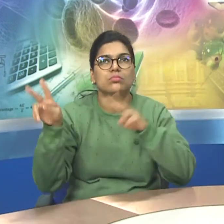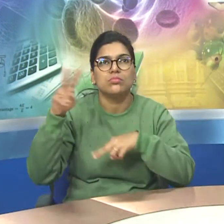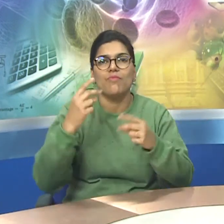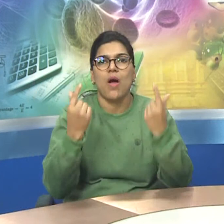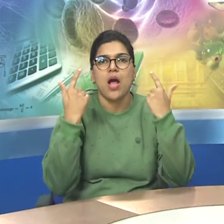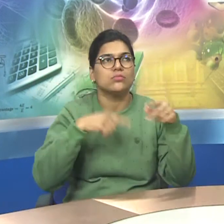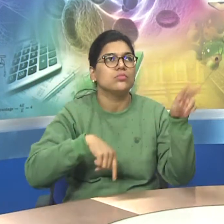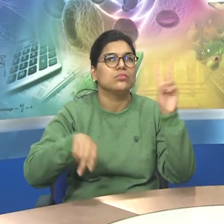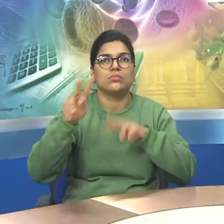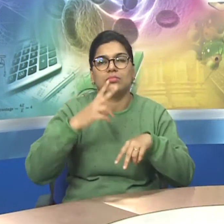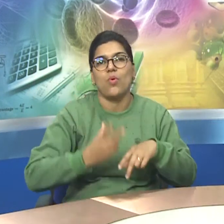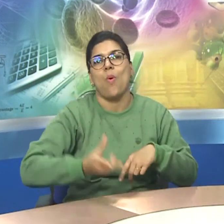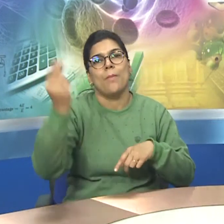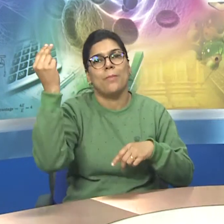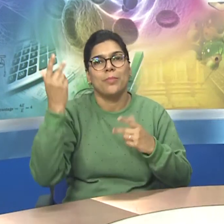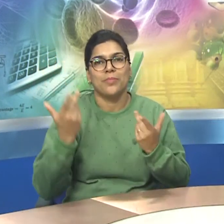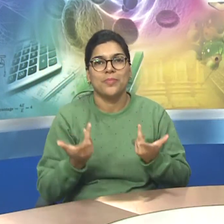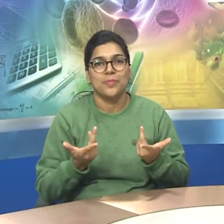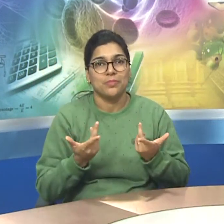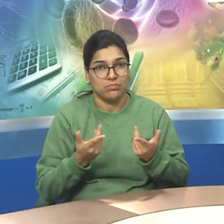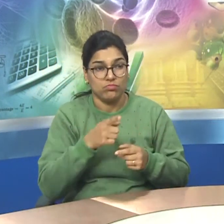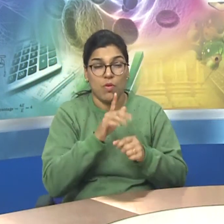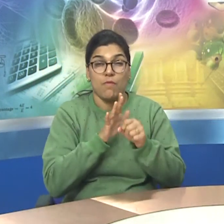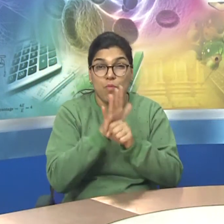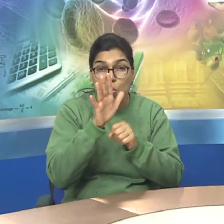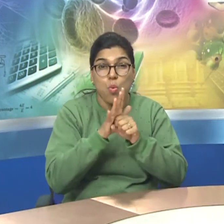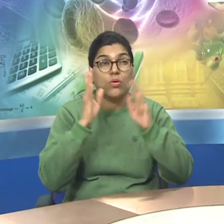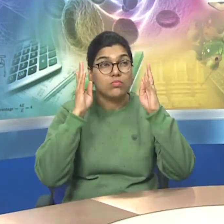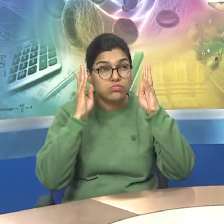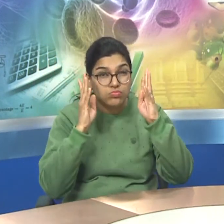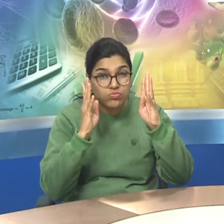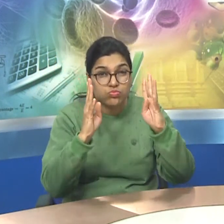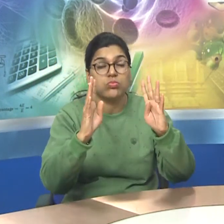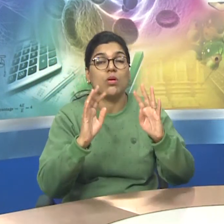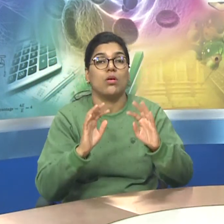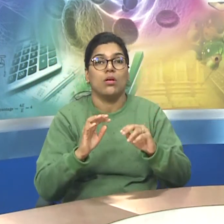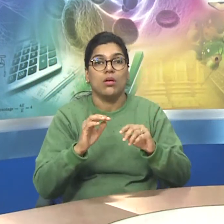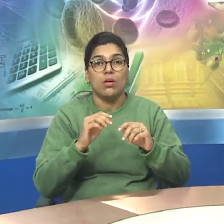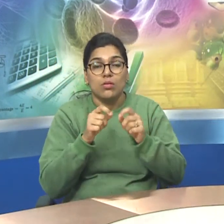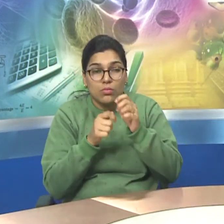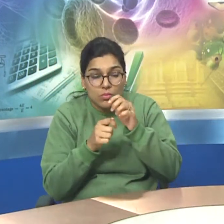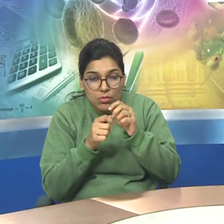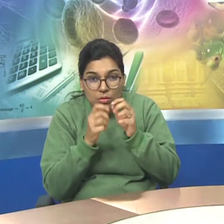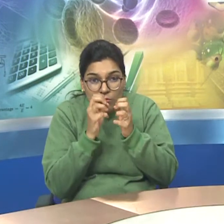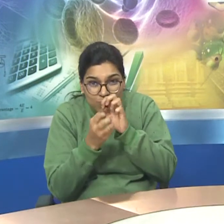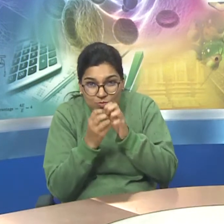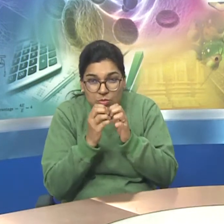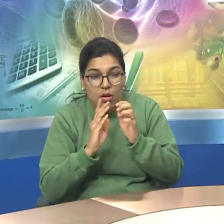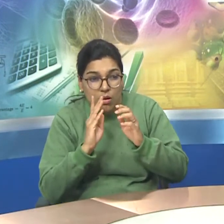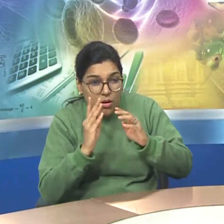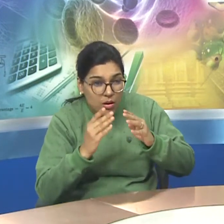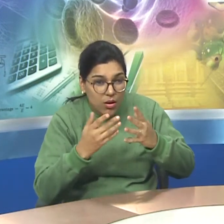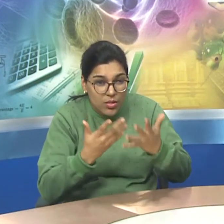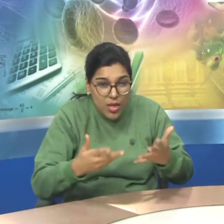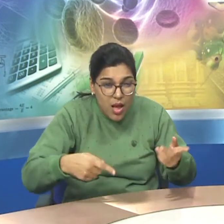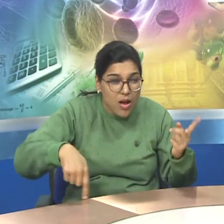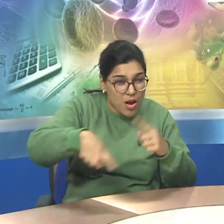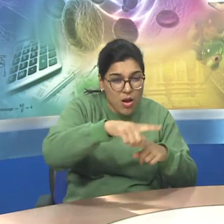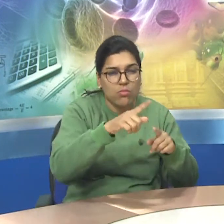because he is so much occupied in his own work, own thoughts. Being in the forest, being in the jungle, being